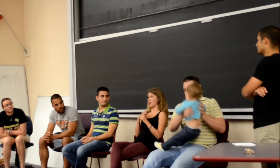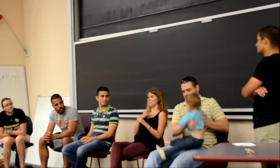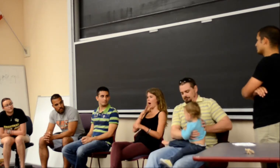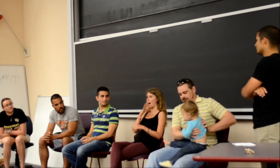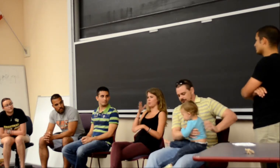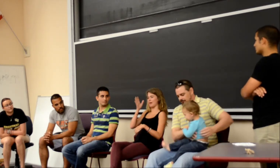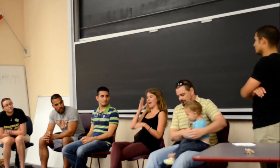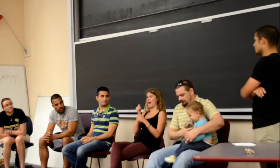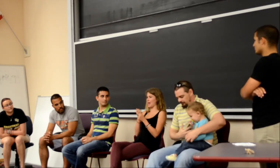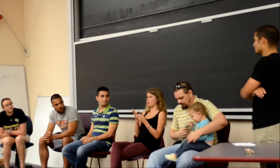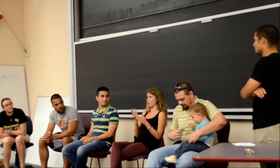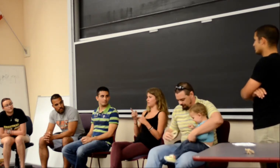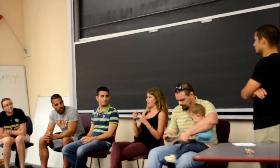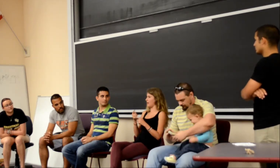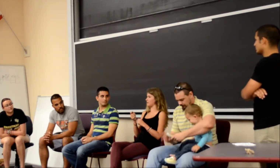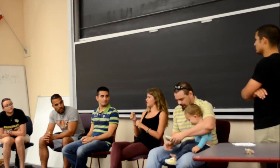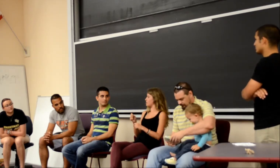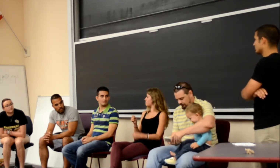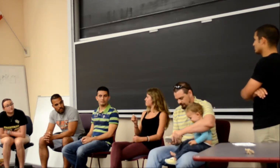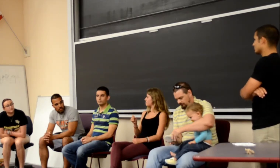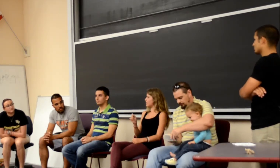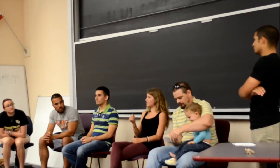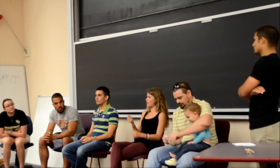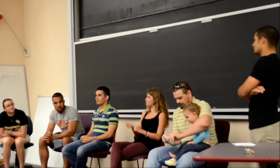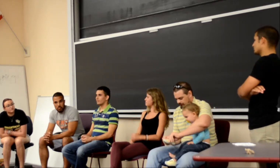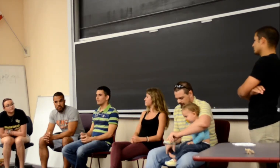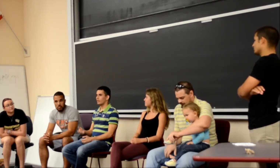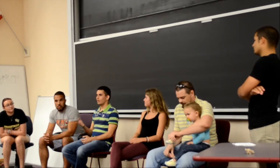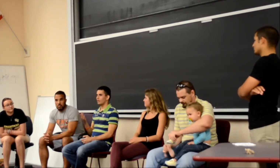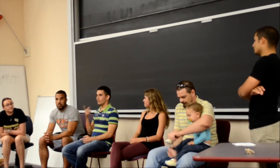sign, my mom and my dad and everyone sign. So.